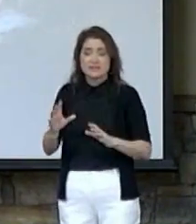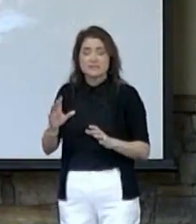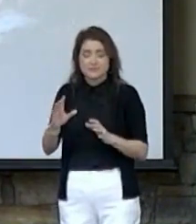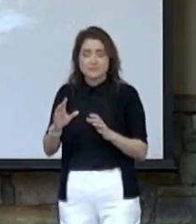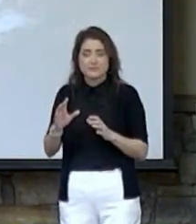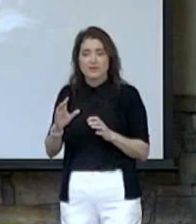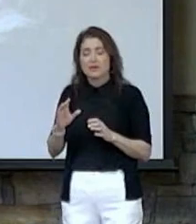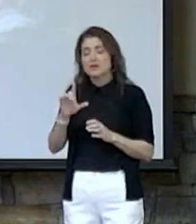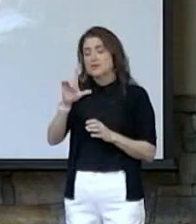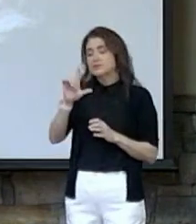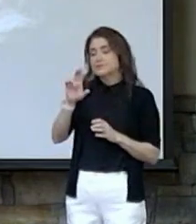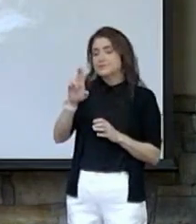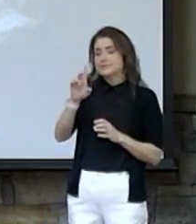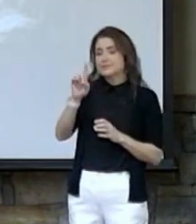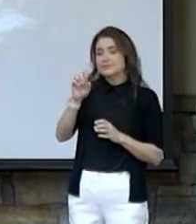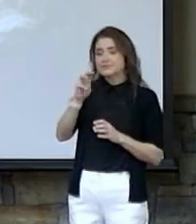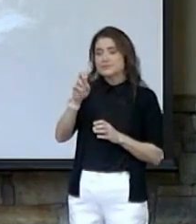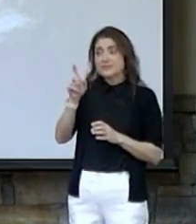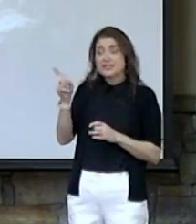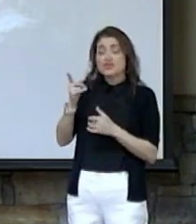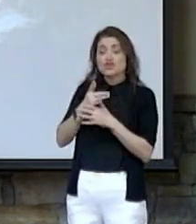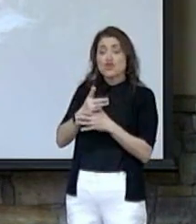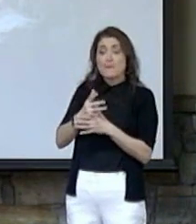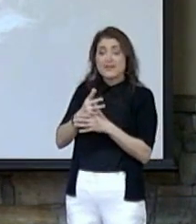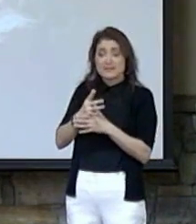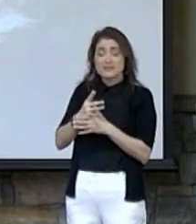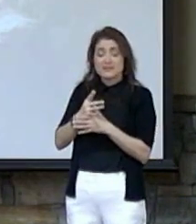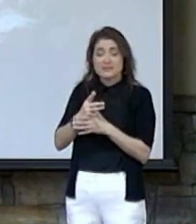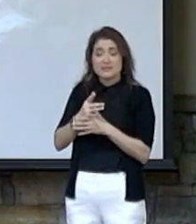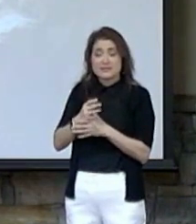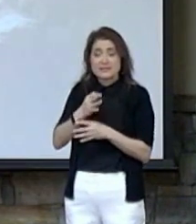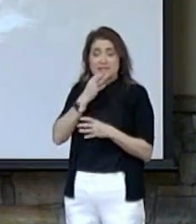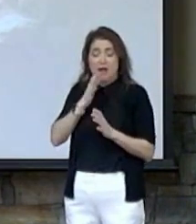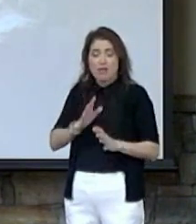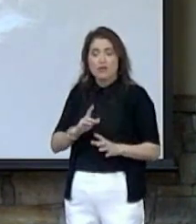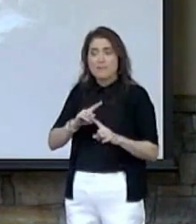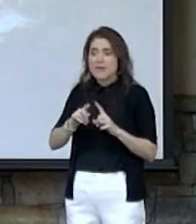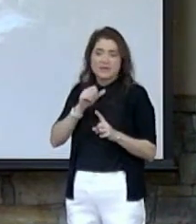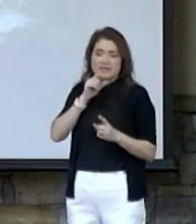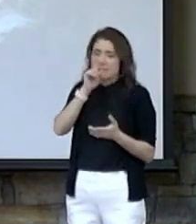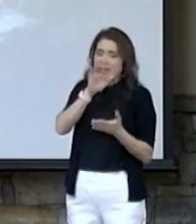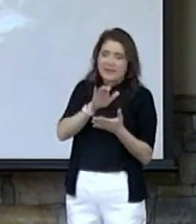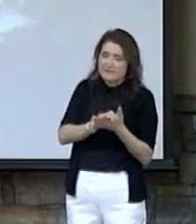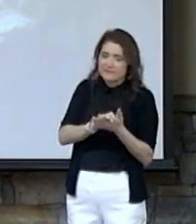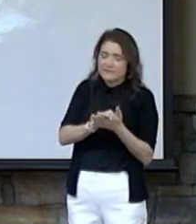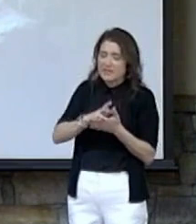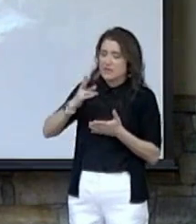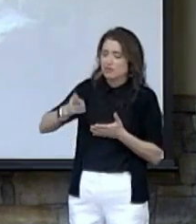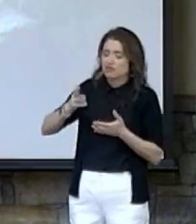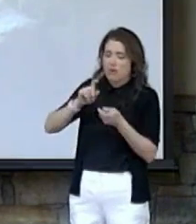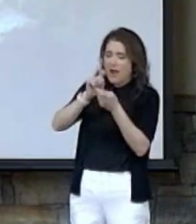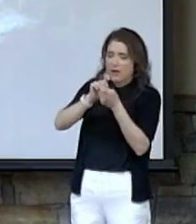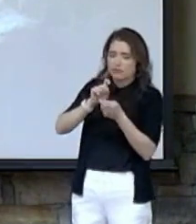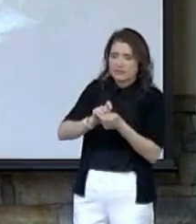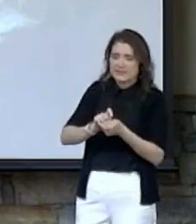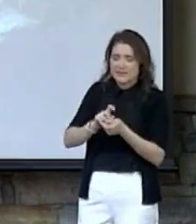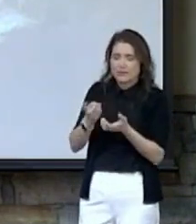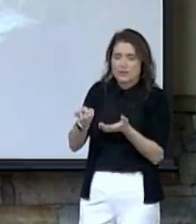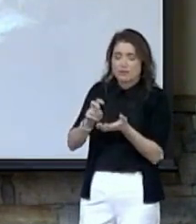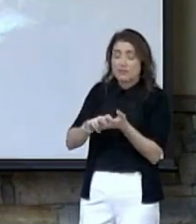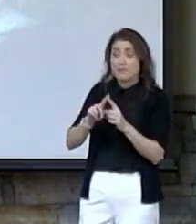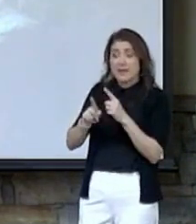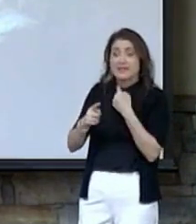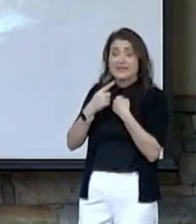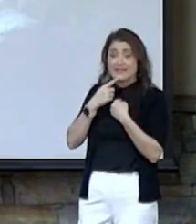and here's what's interesting about him. He's a German scholar, but he actually doesn't believe in the historical accuracy of the resurrection. But even he would